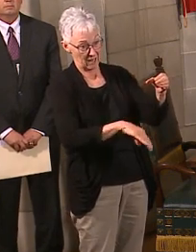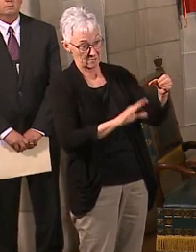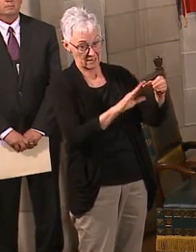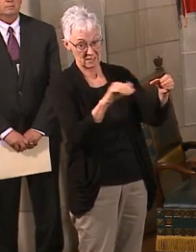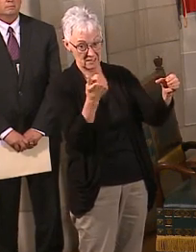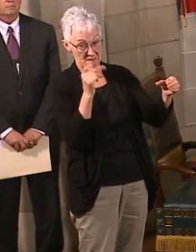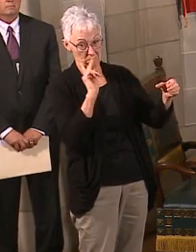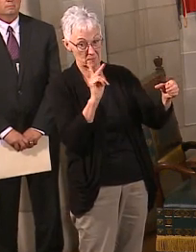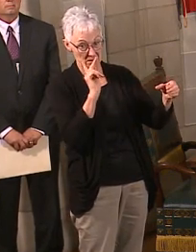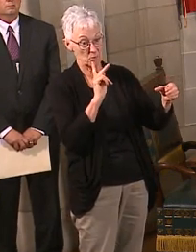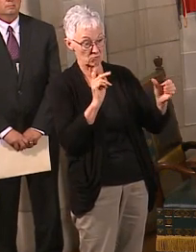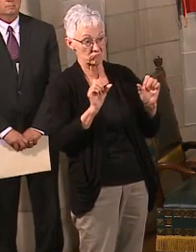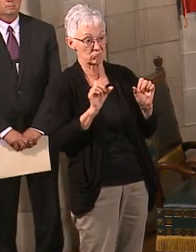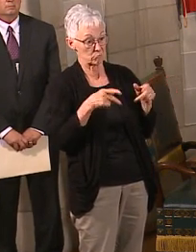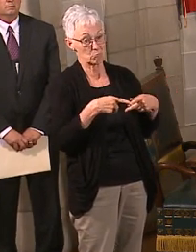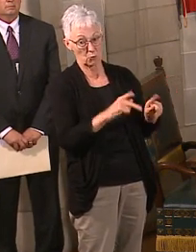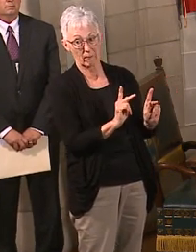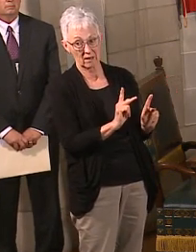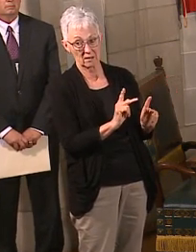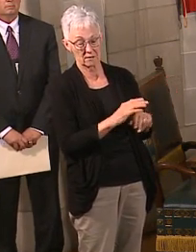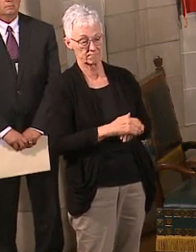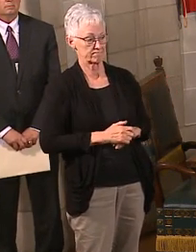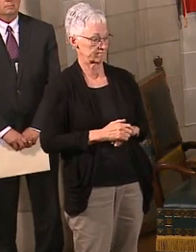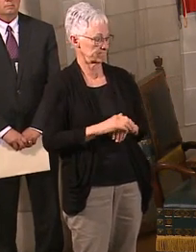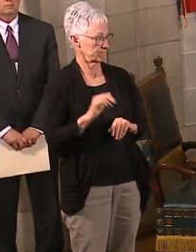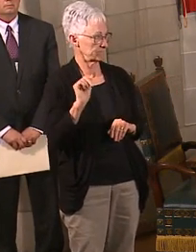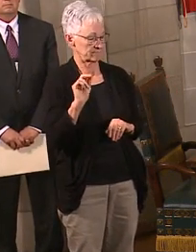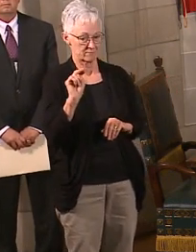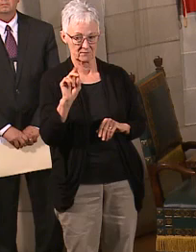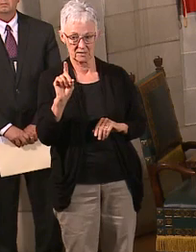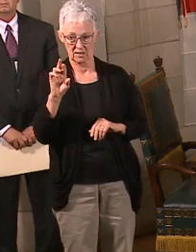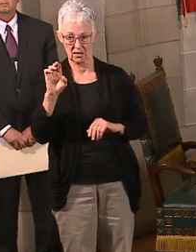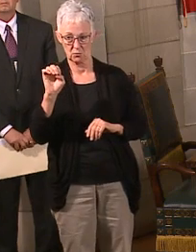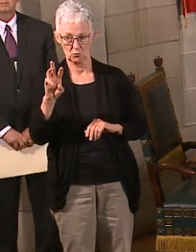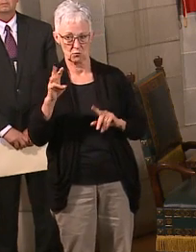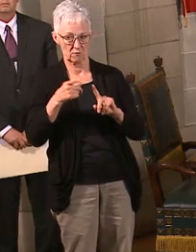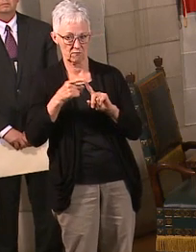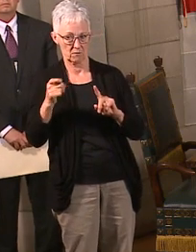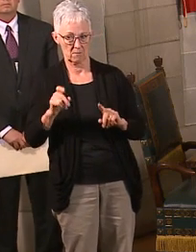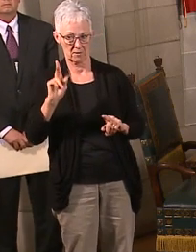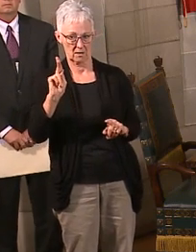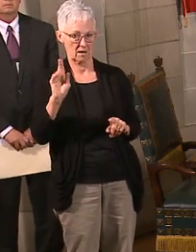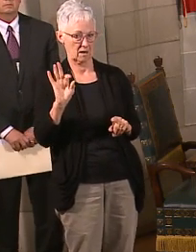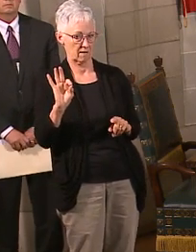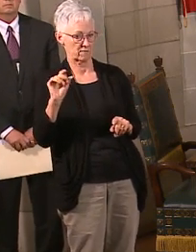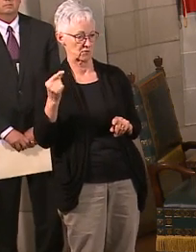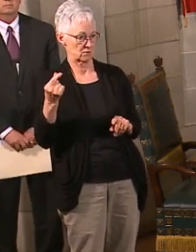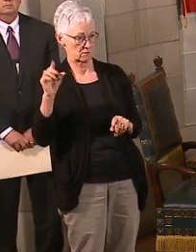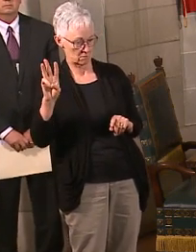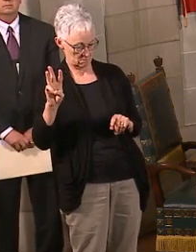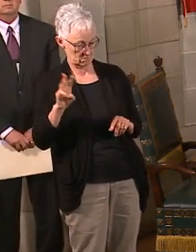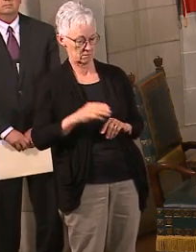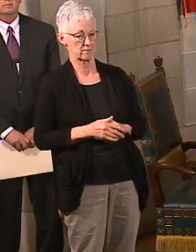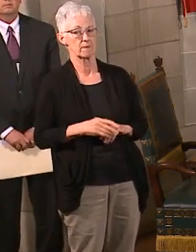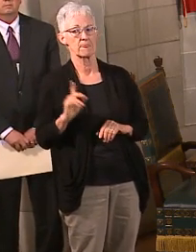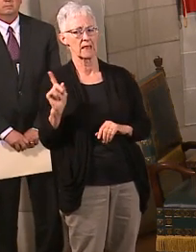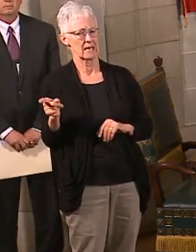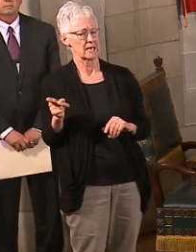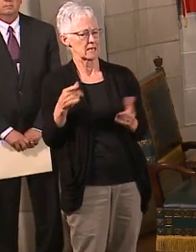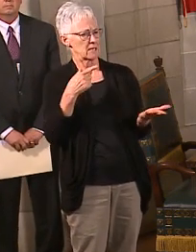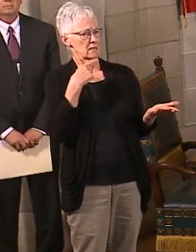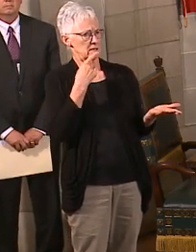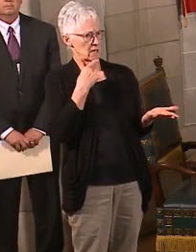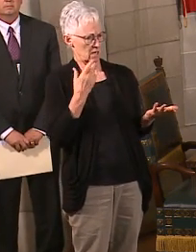guidelines. Andrew Mim from KGFW talks about the